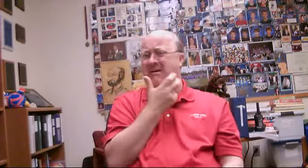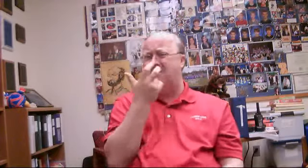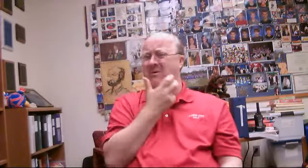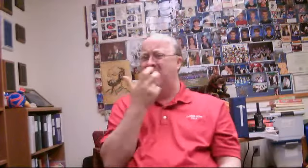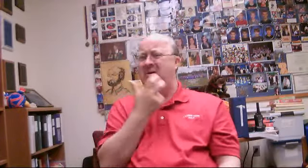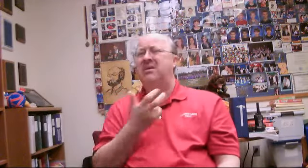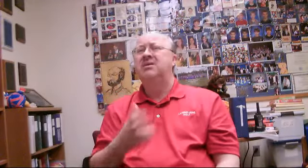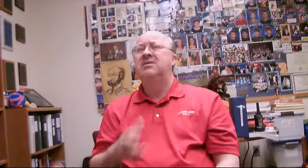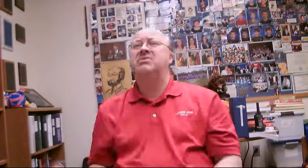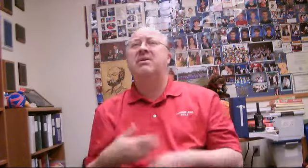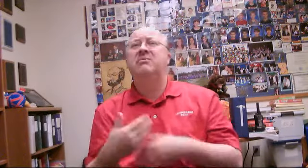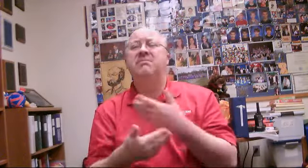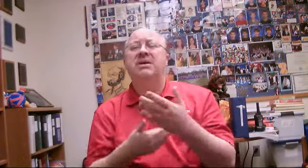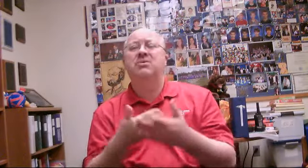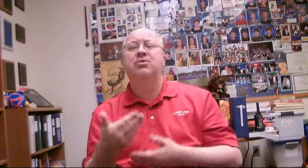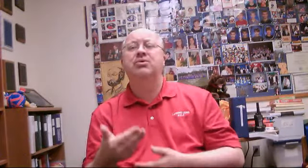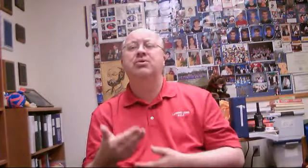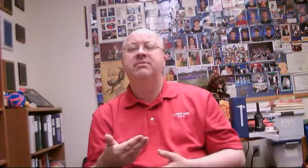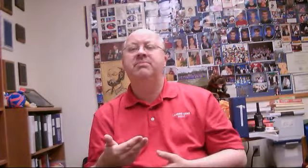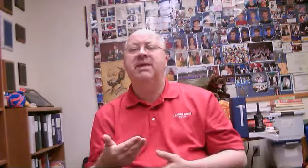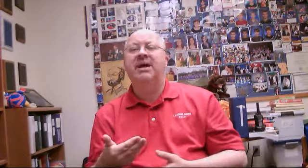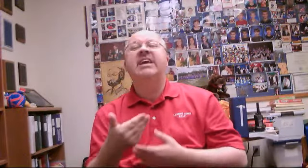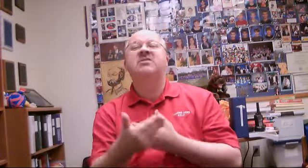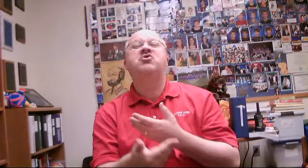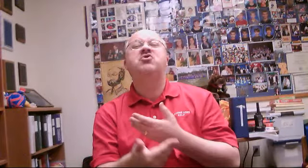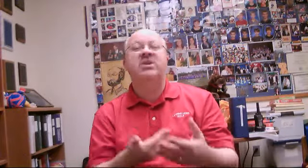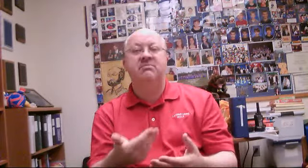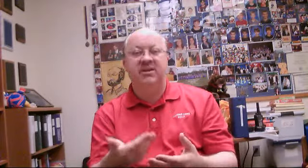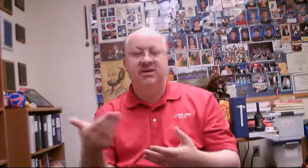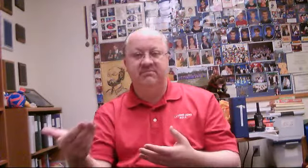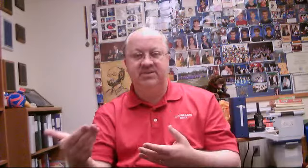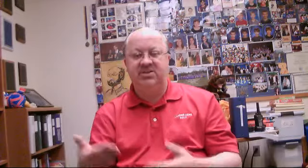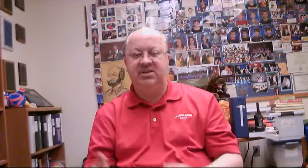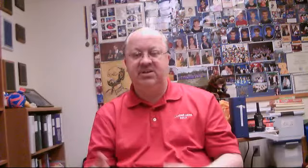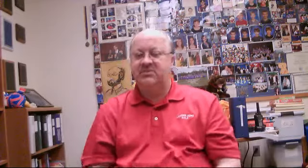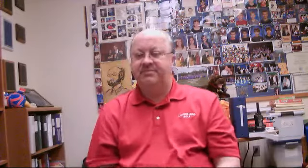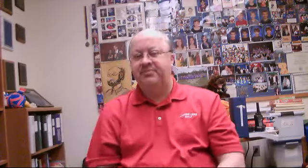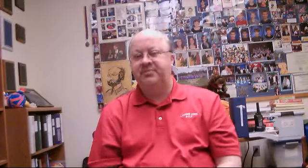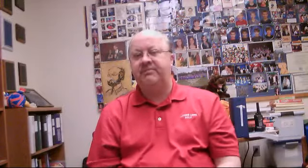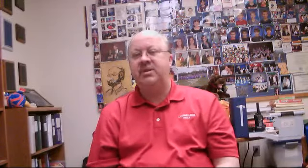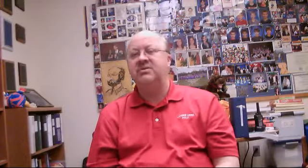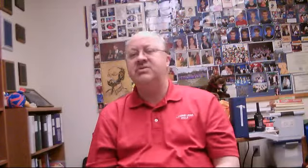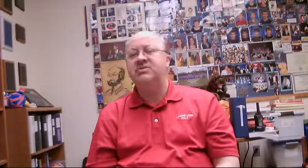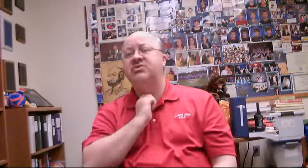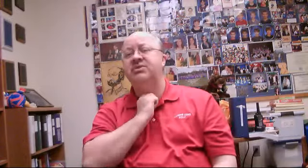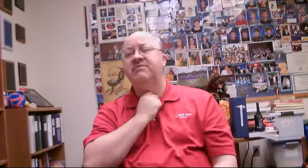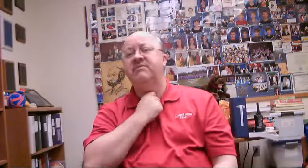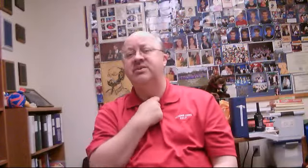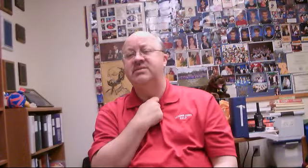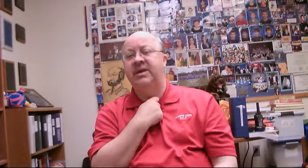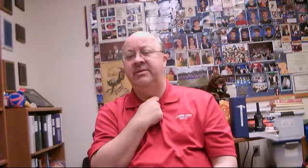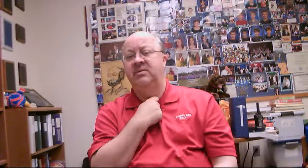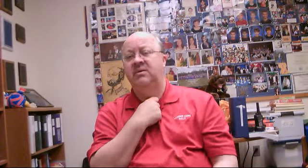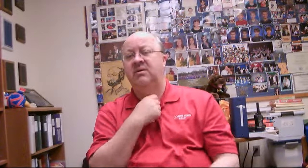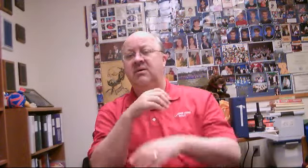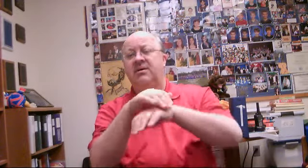Wow. So that would make the word be like extremely mischievous. So let's turn off our voice again.